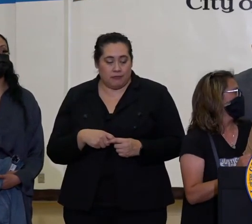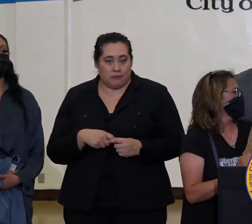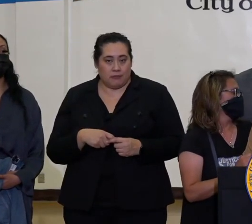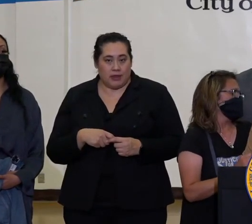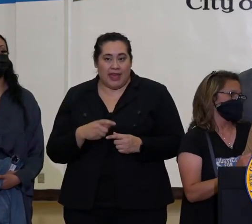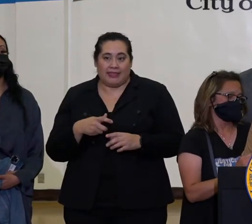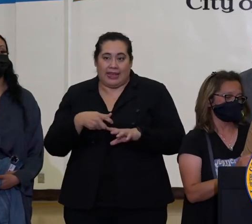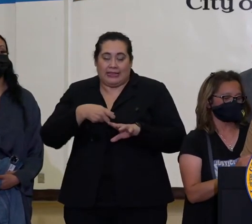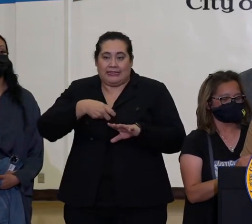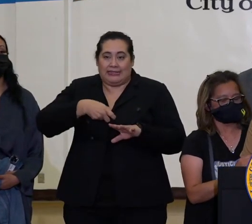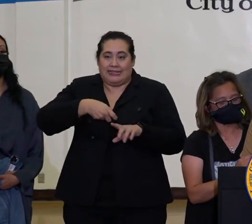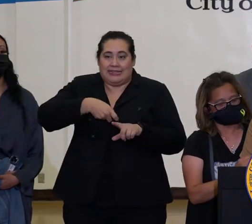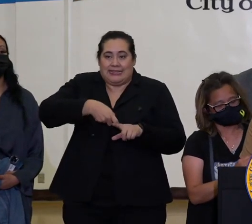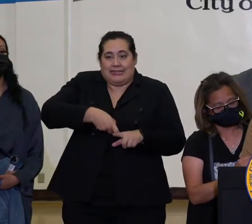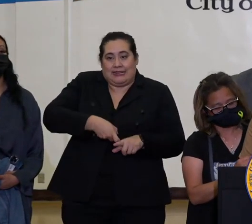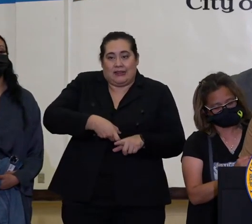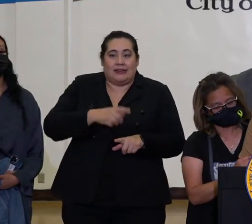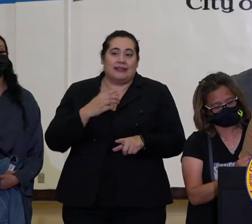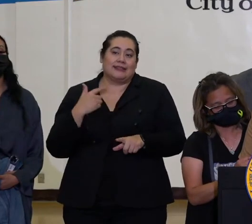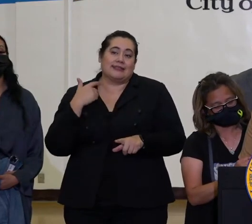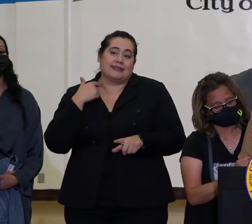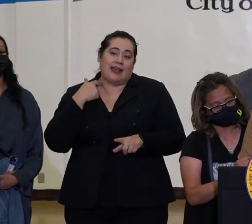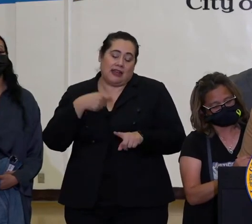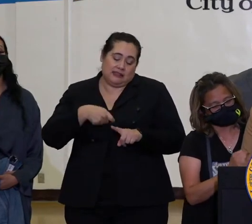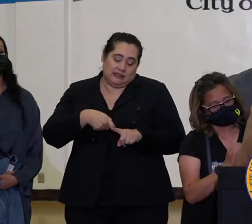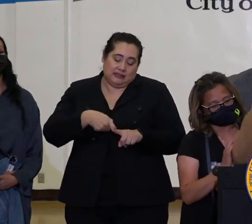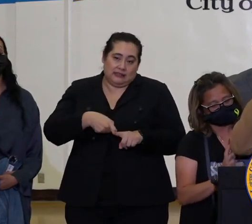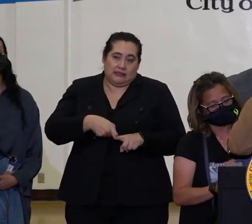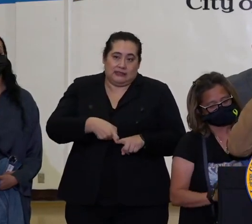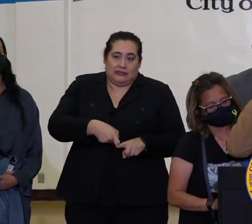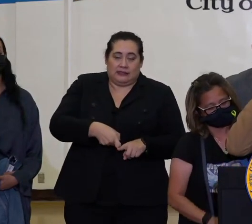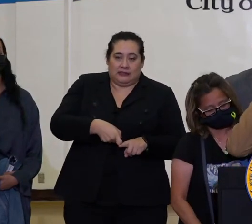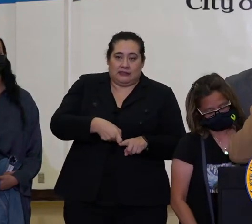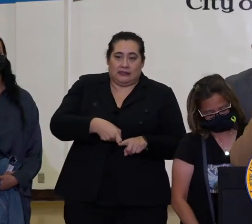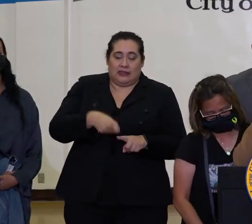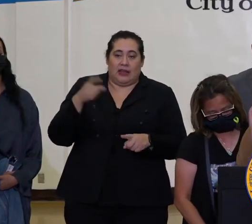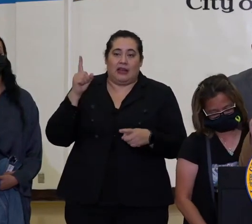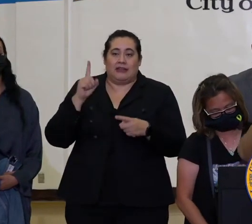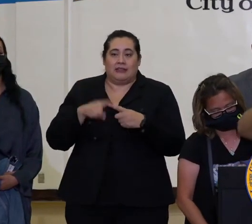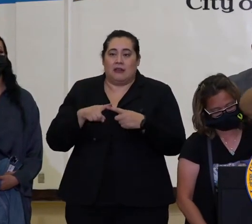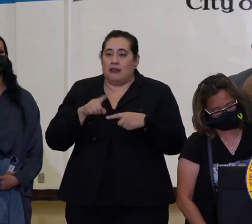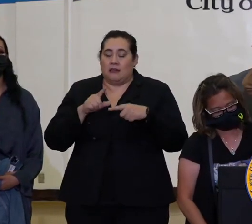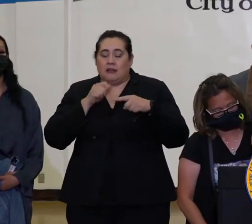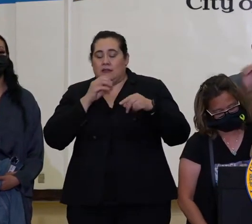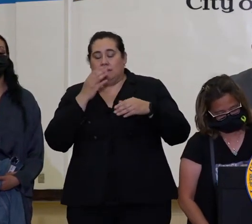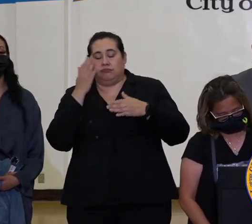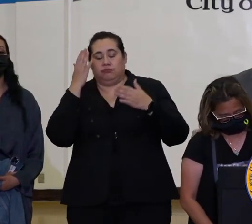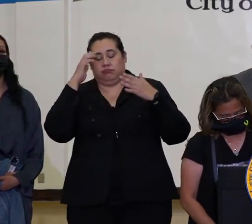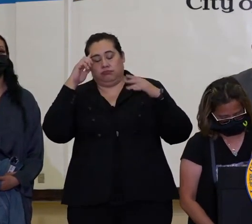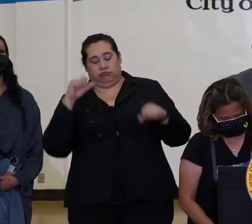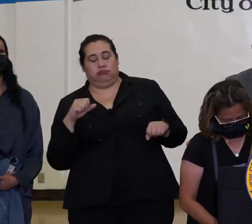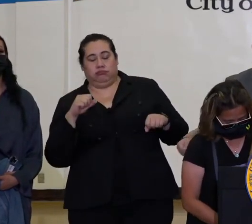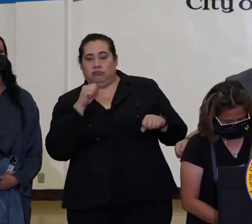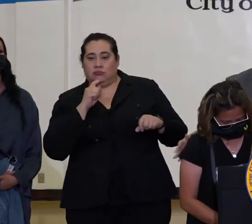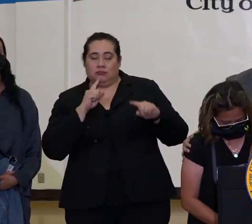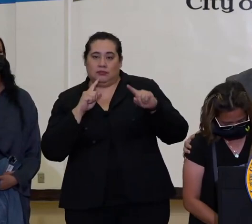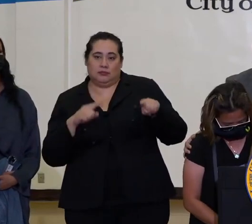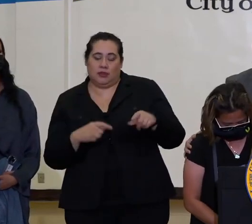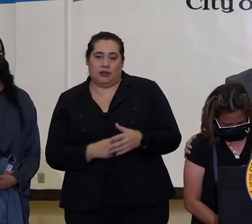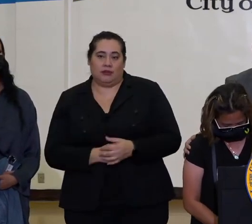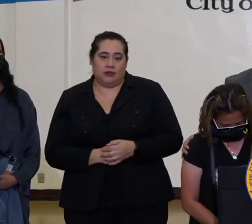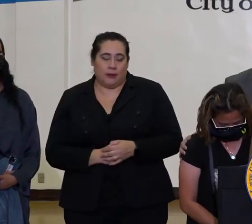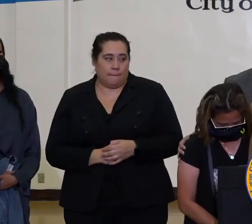they kneeled on his neck until he was unresponsive.